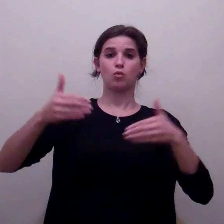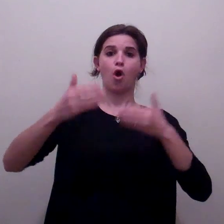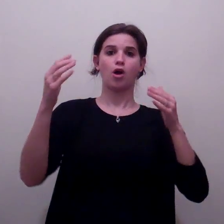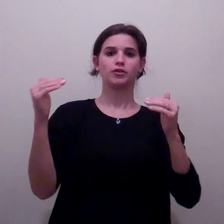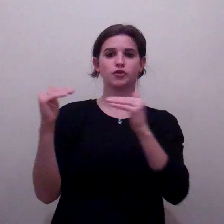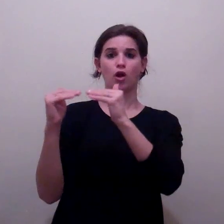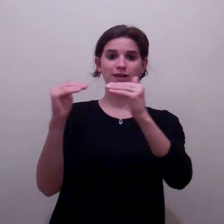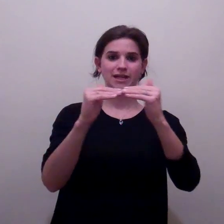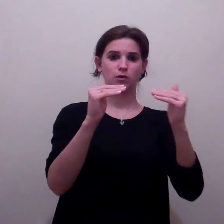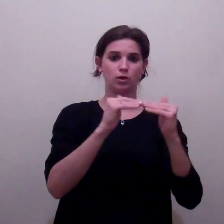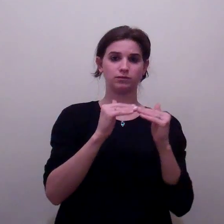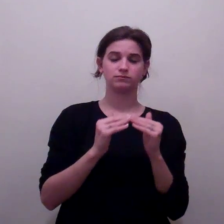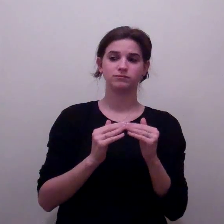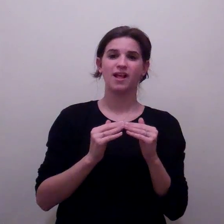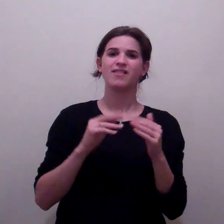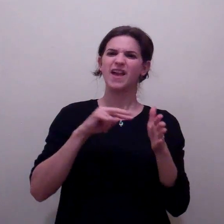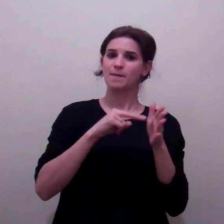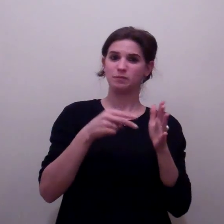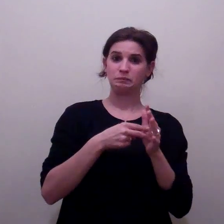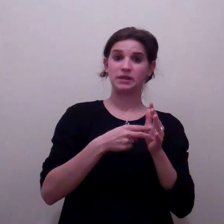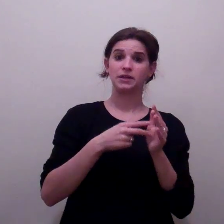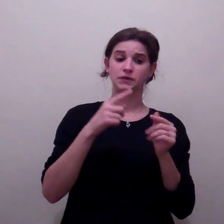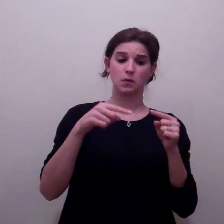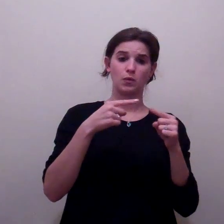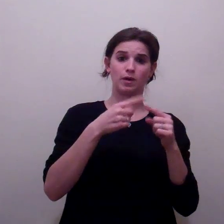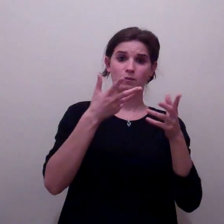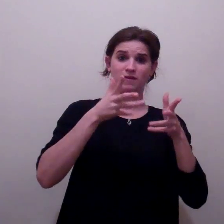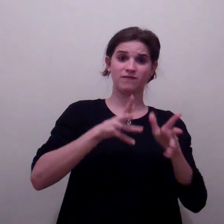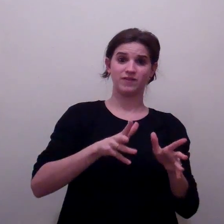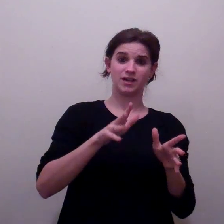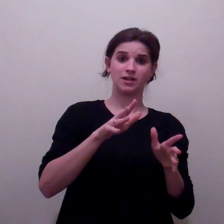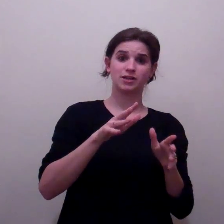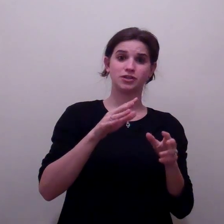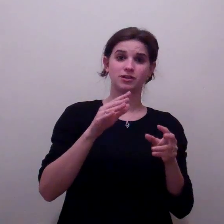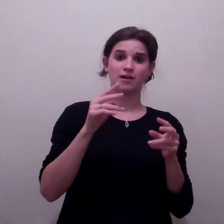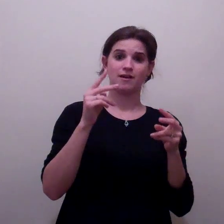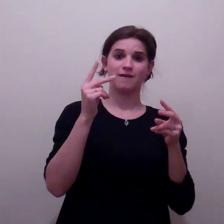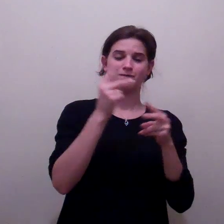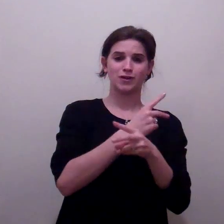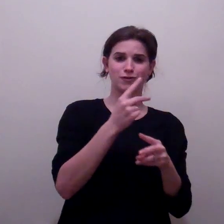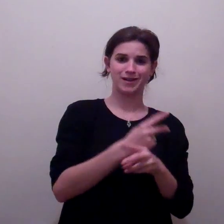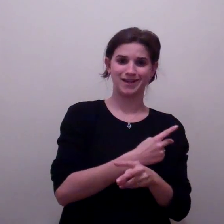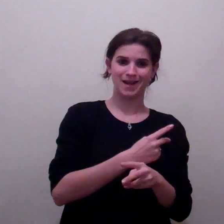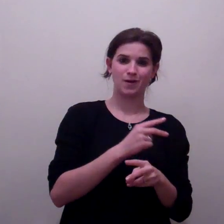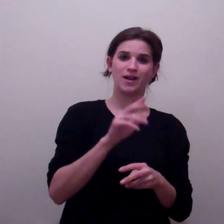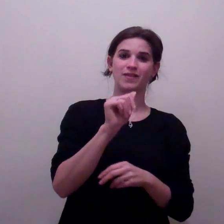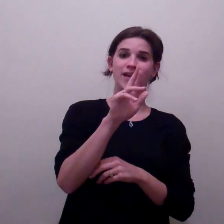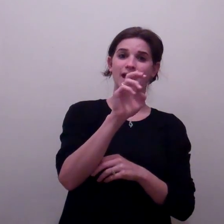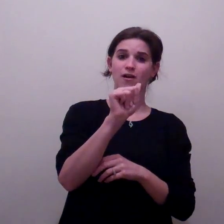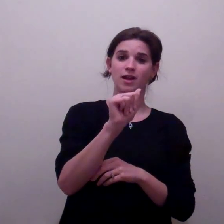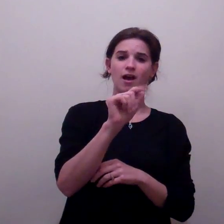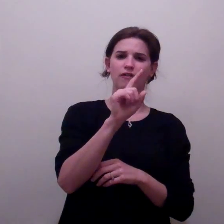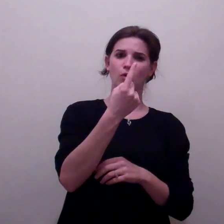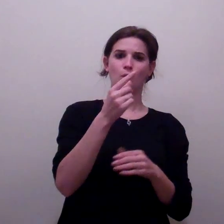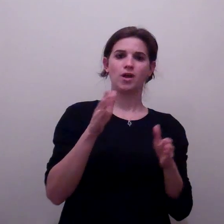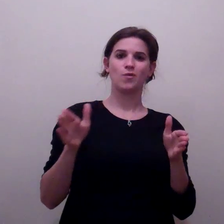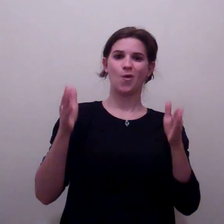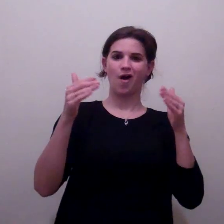of one wall, we can just multiply by 4 to find out how much wood they'll need for